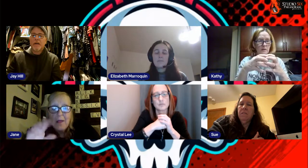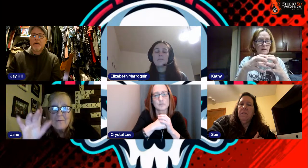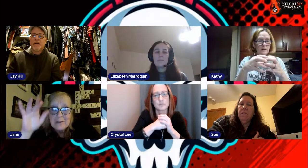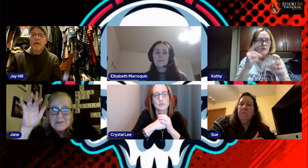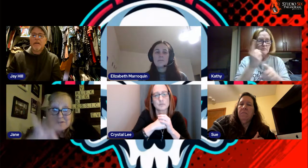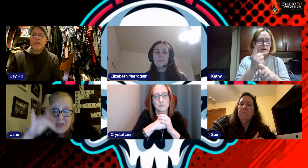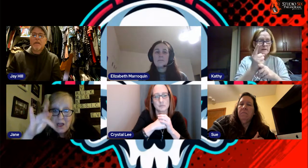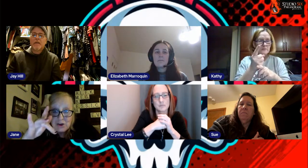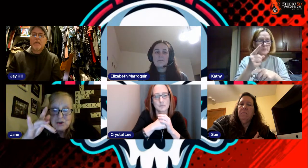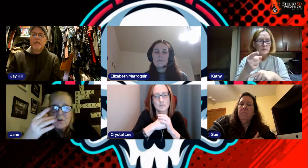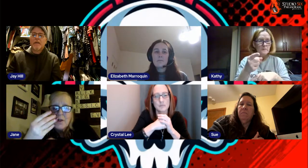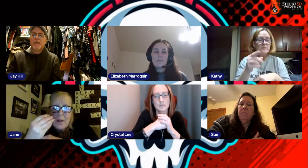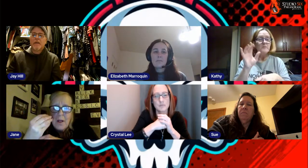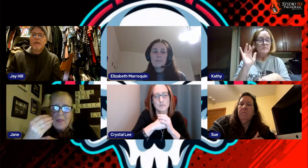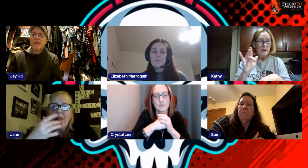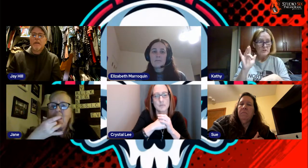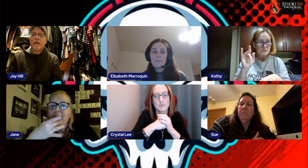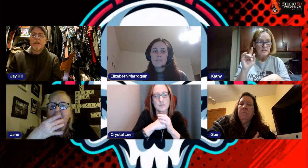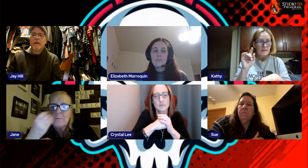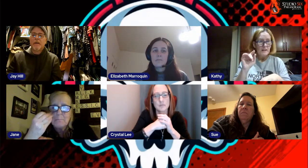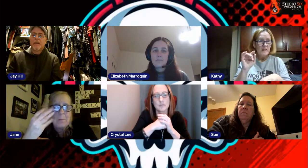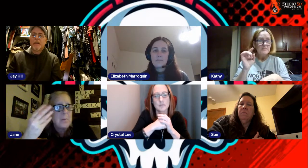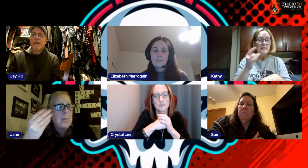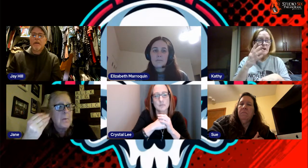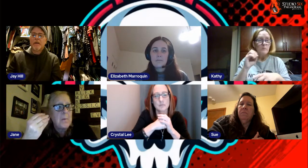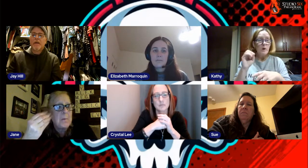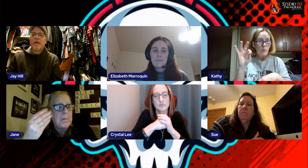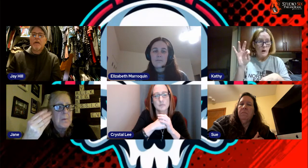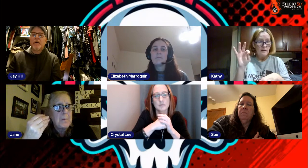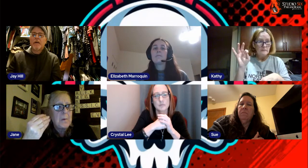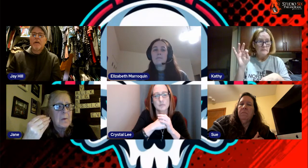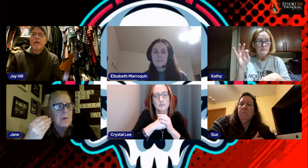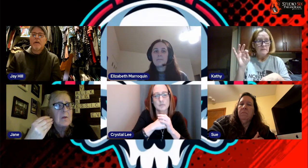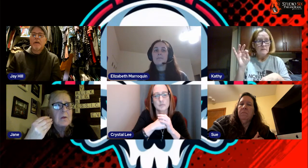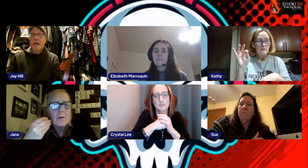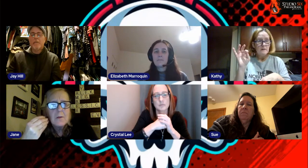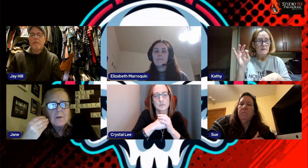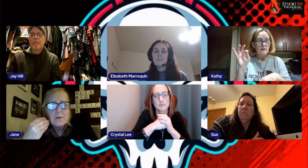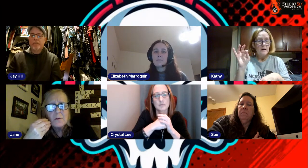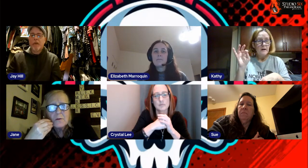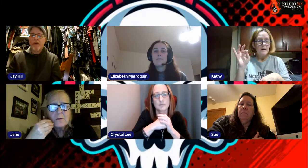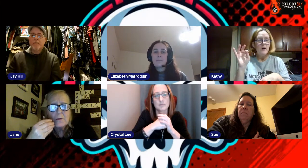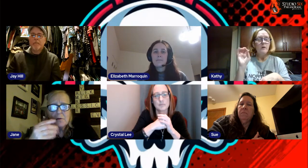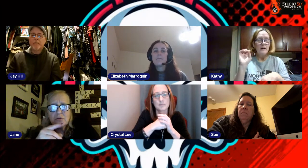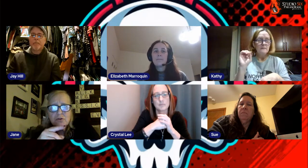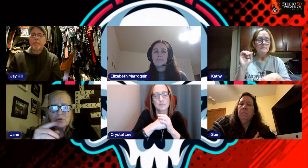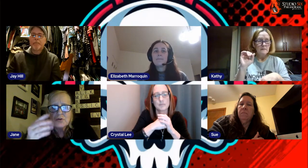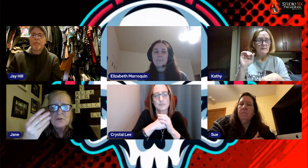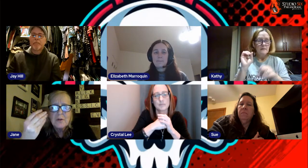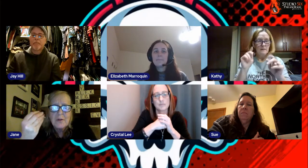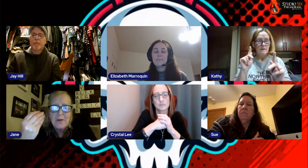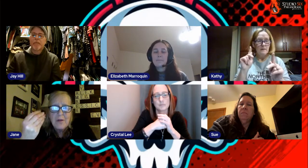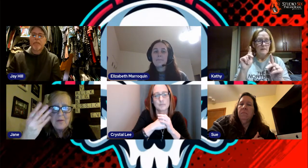ball. Right. If you touch it, the light would go off. Yep. Yep.